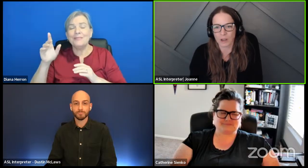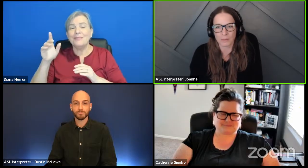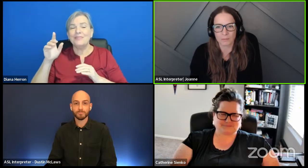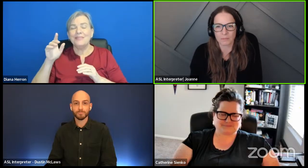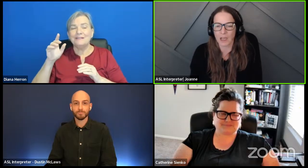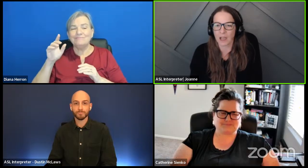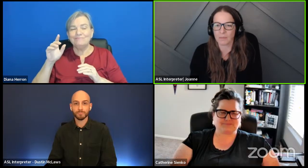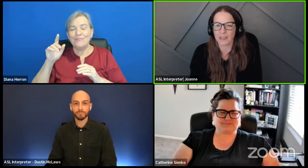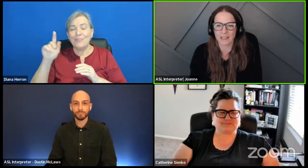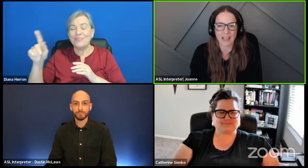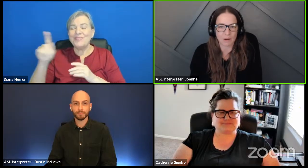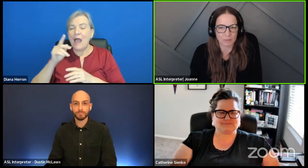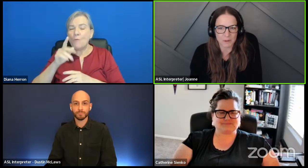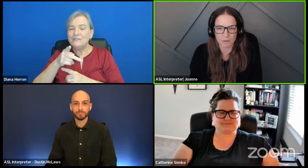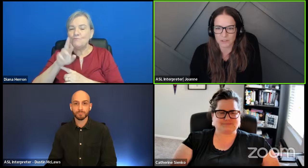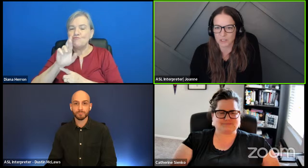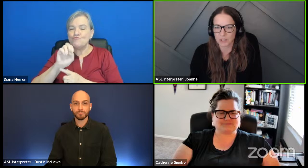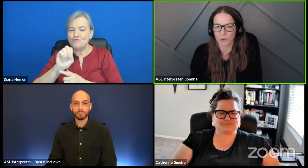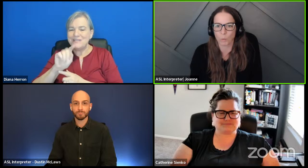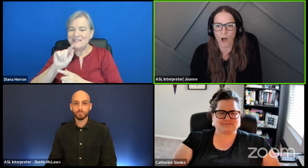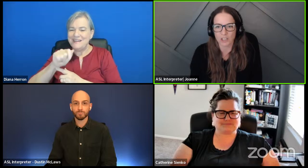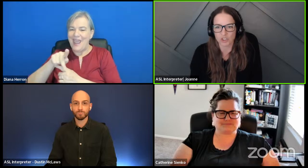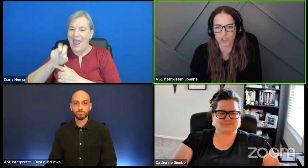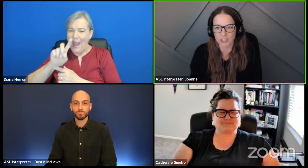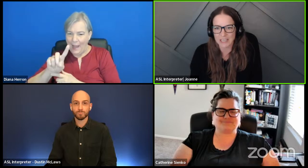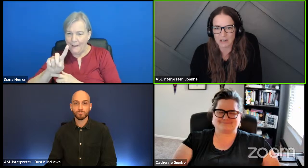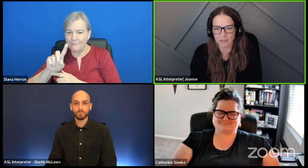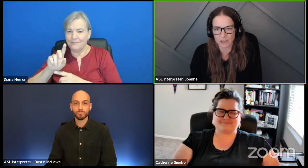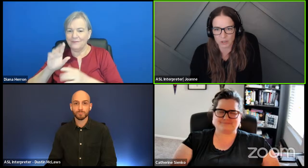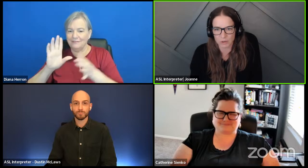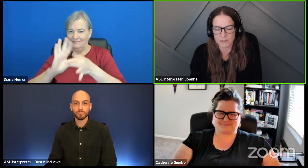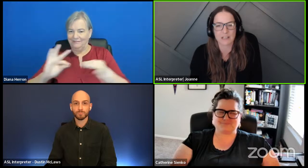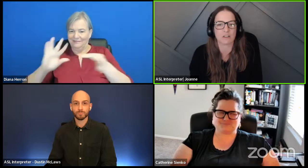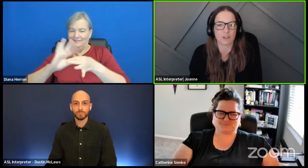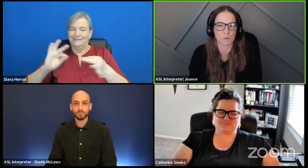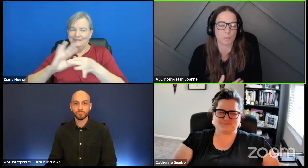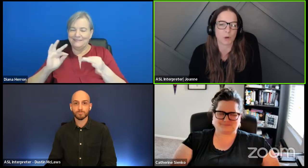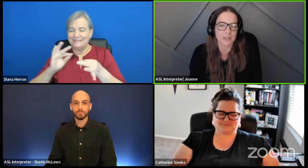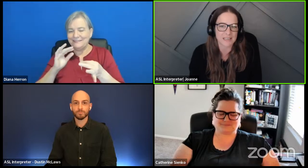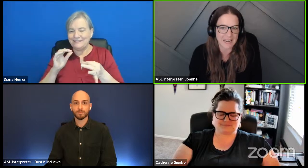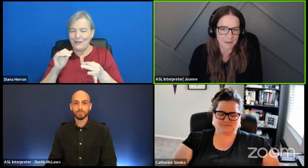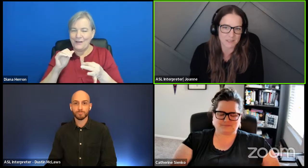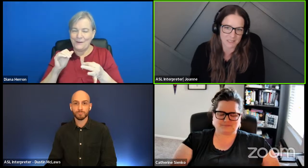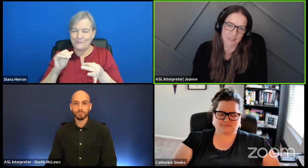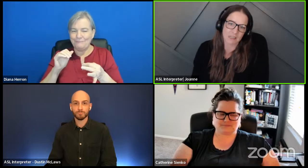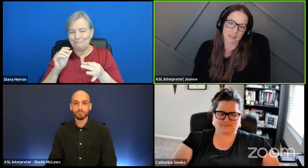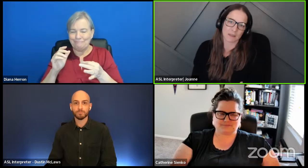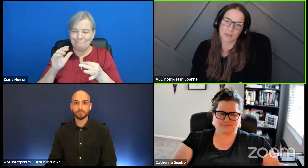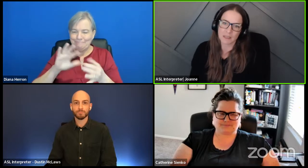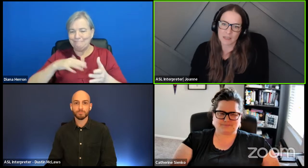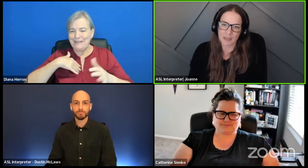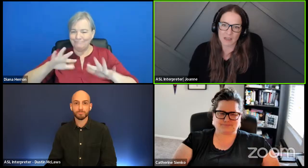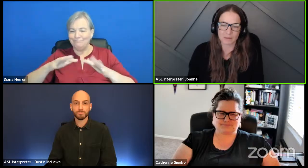open forum. They allowed people to watch the interviews. The interviews were pre-taped.